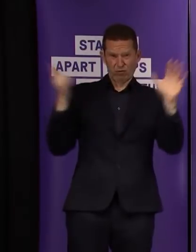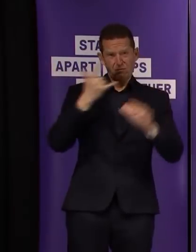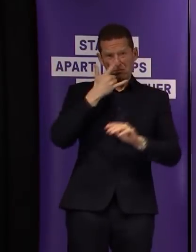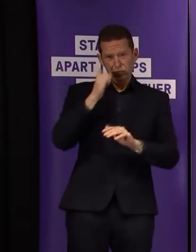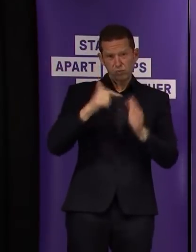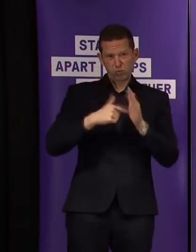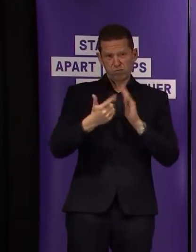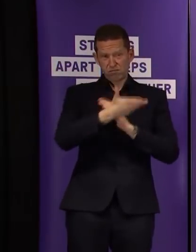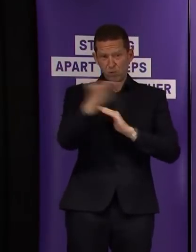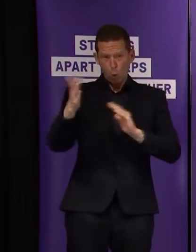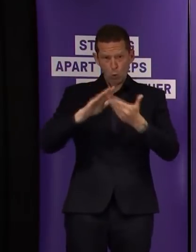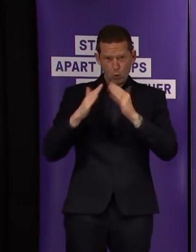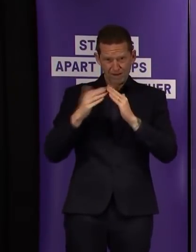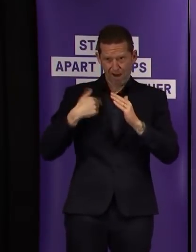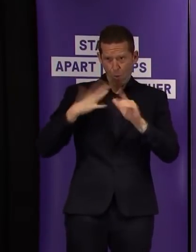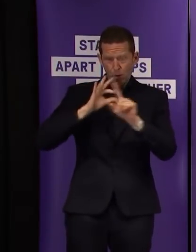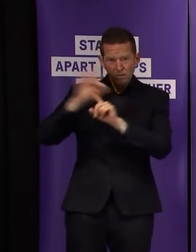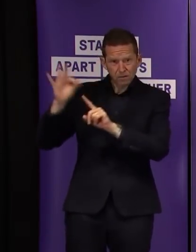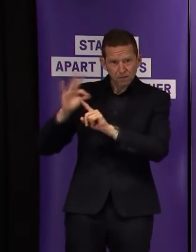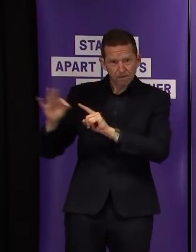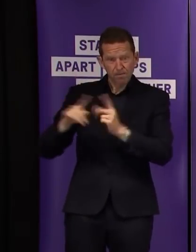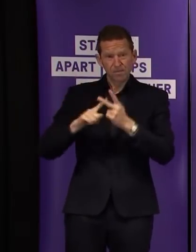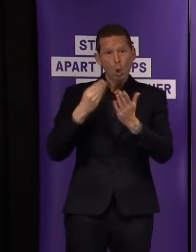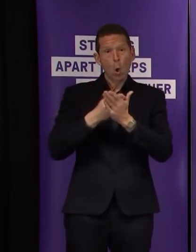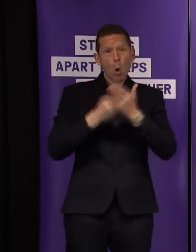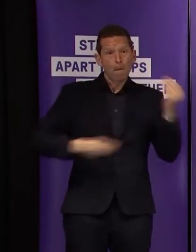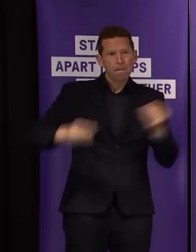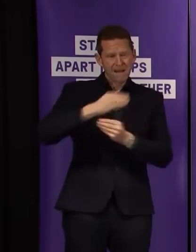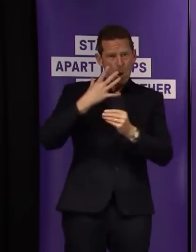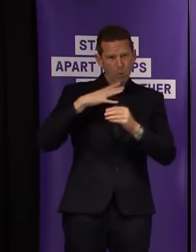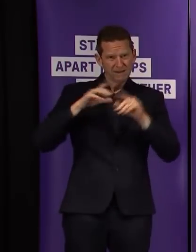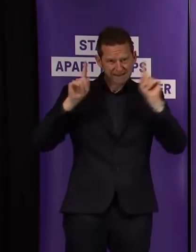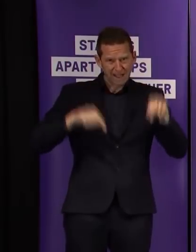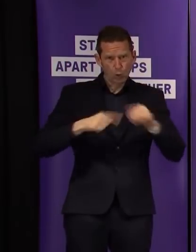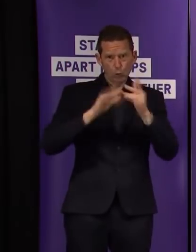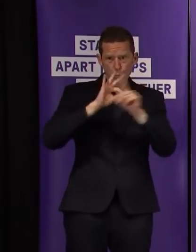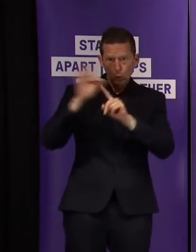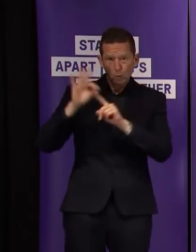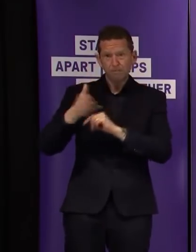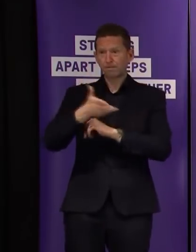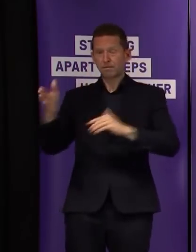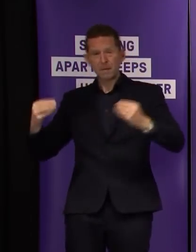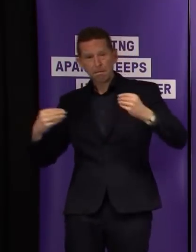to communities, to our economy, to businesses, to workers.